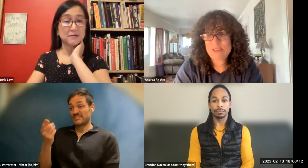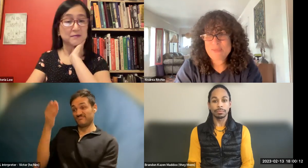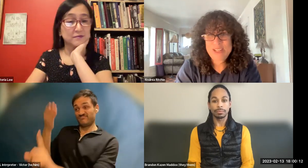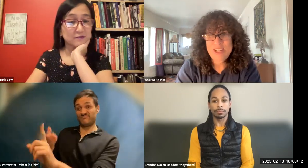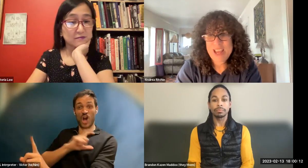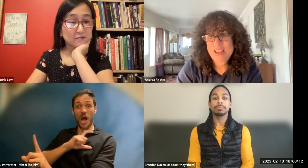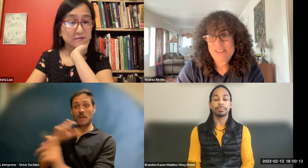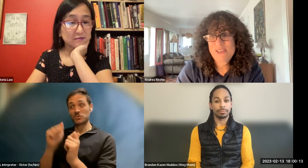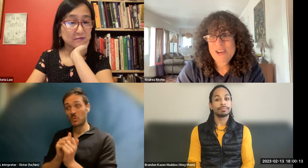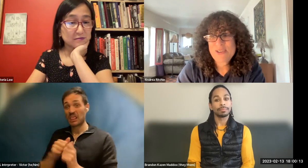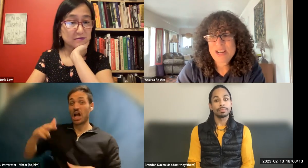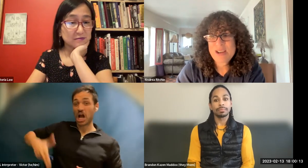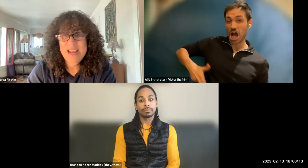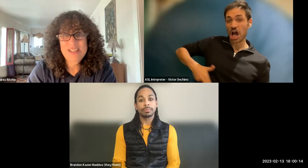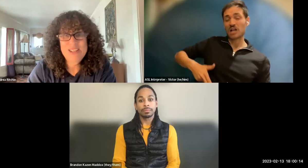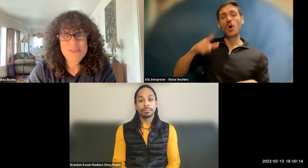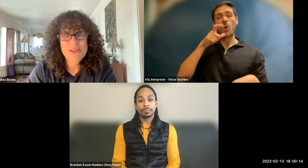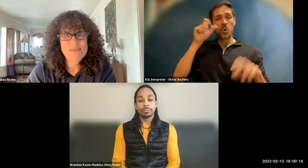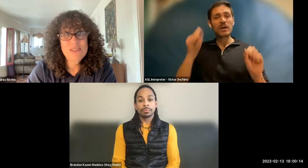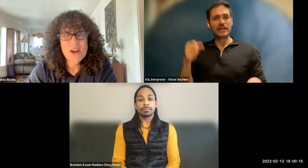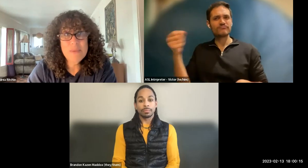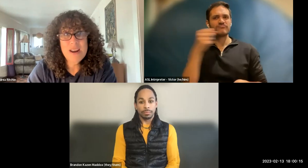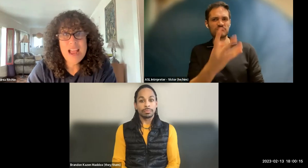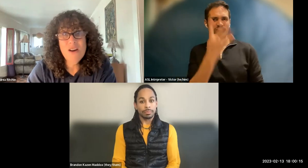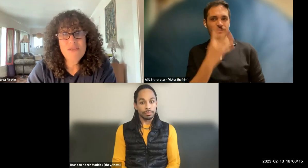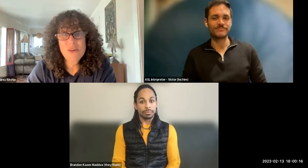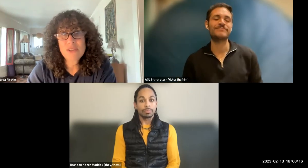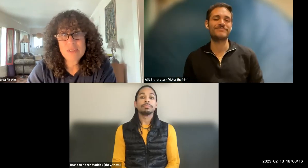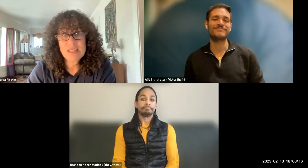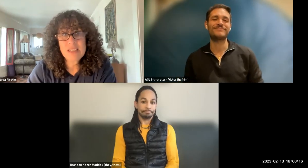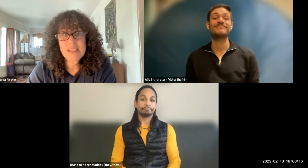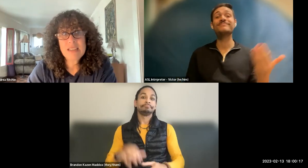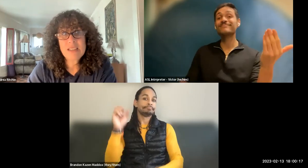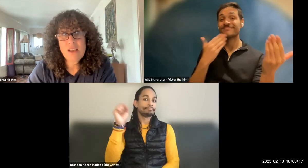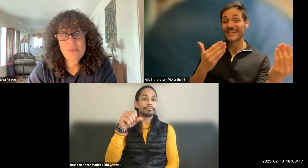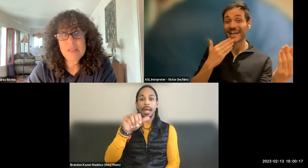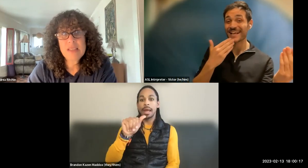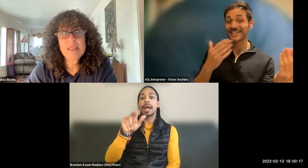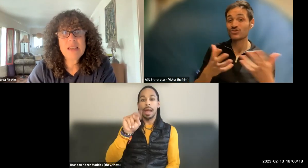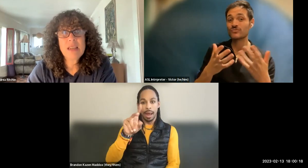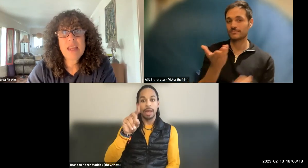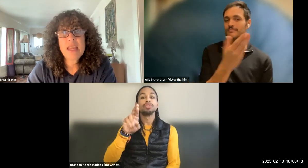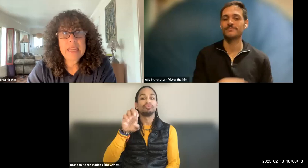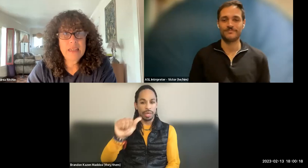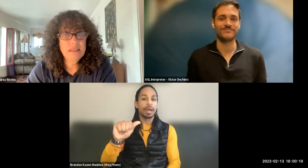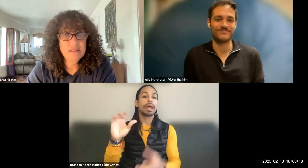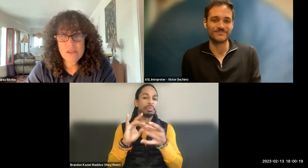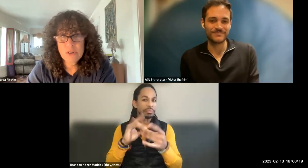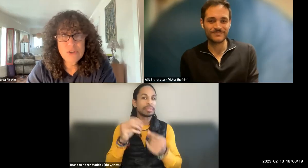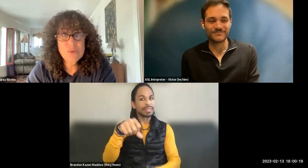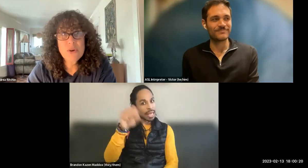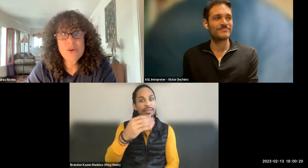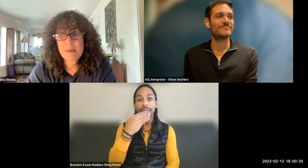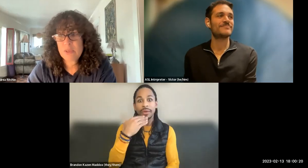Thank you so much, Victoria. We're going to come back to you to talk about how folks are resisting soft policing